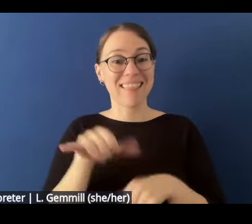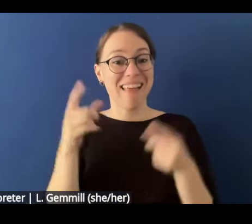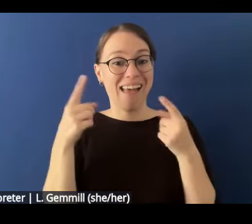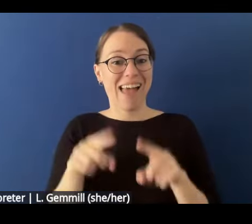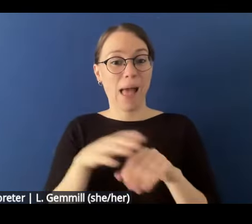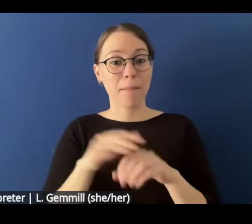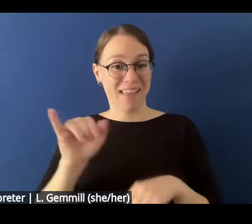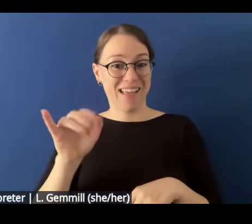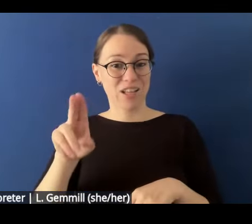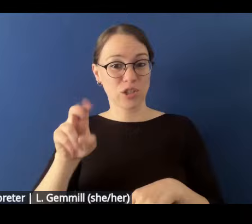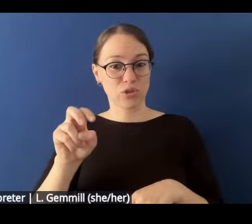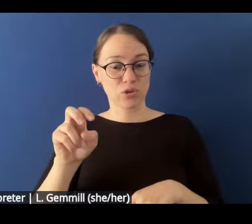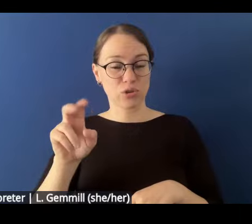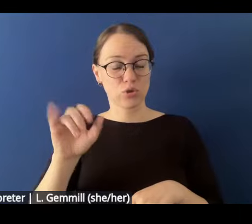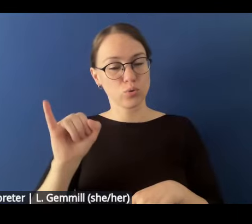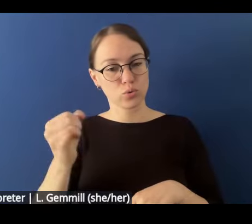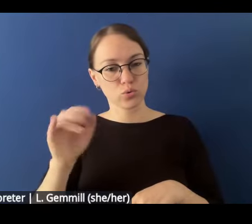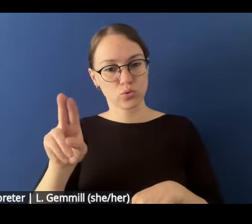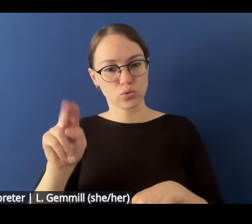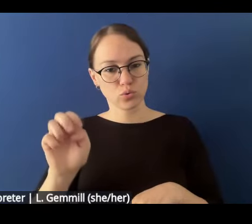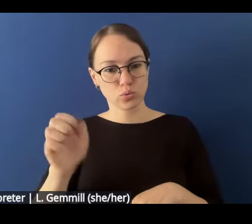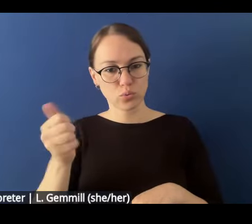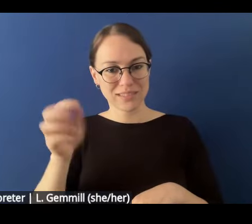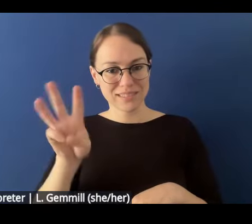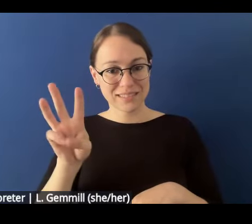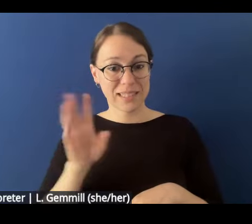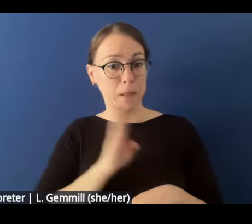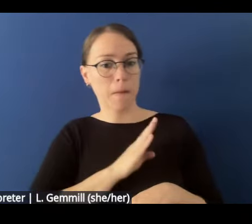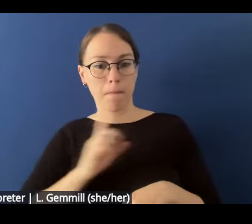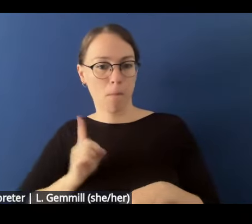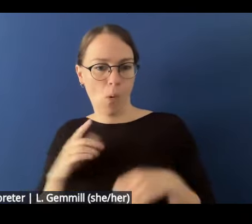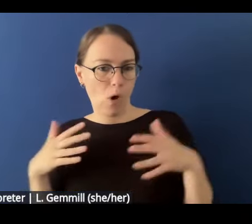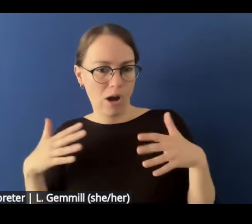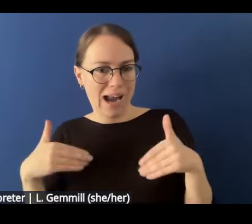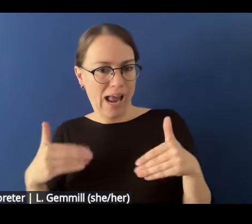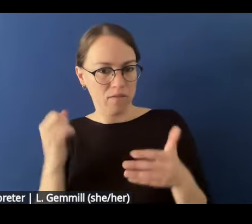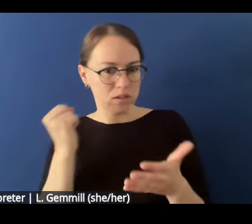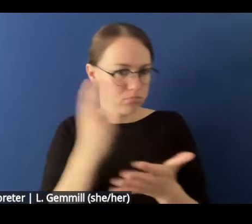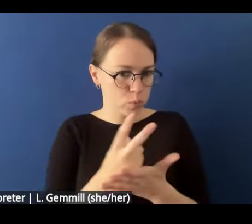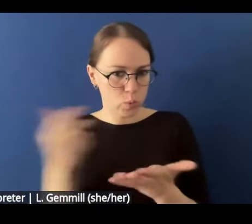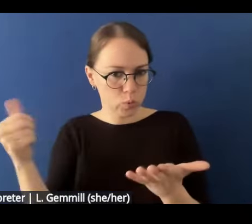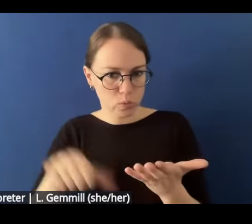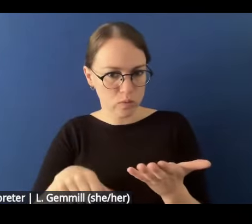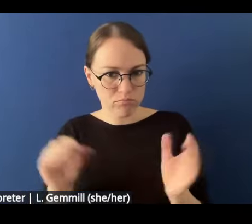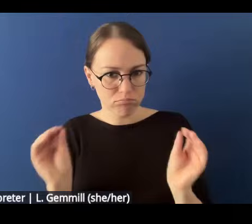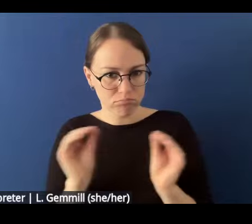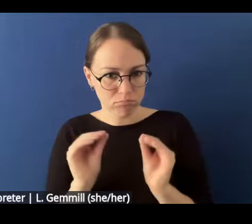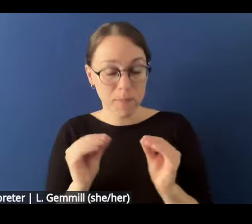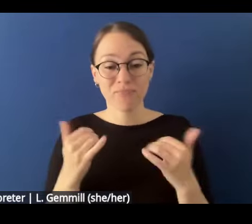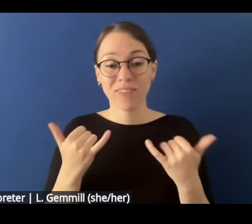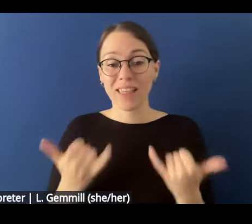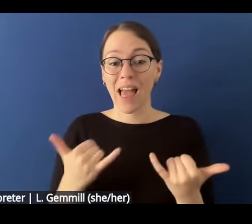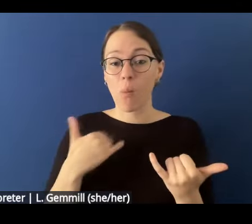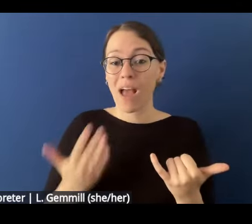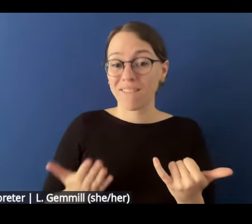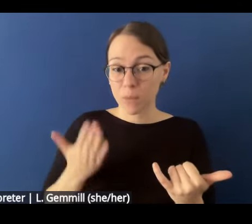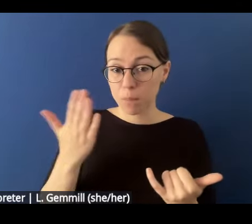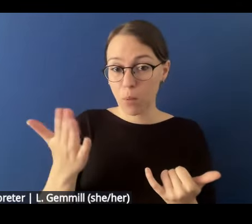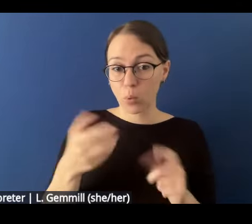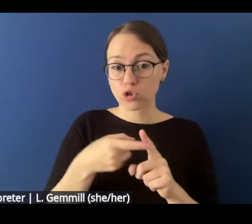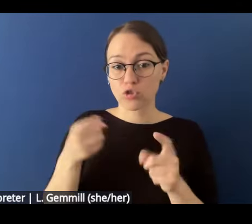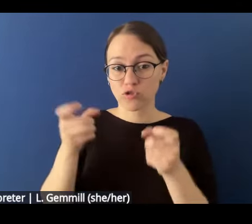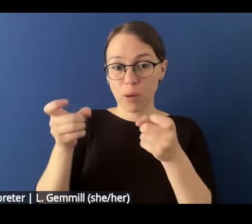yet acted on that proposal. We now have a proposal from the director that purports to submit